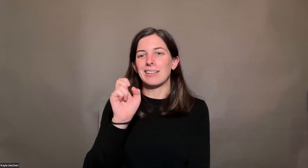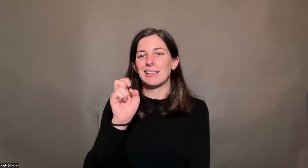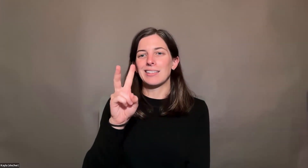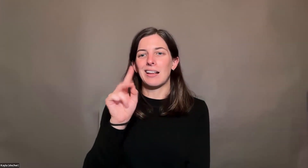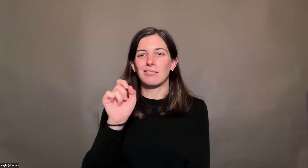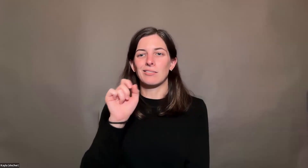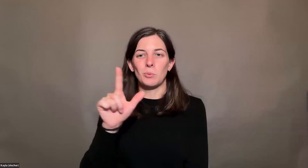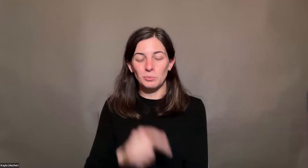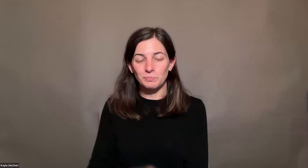started.